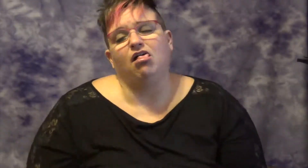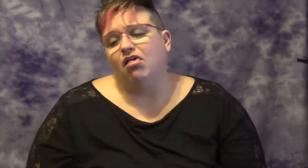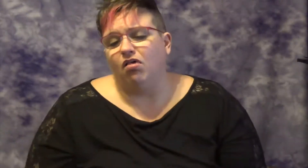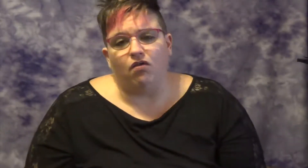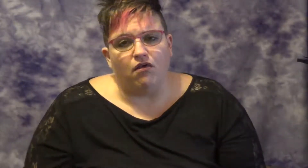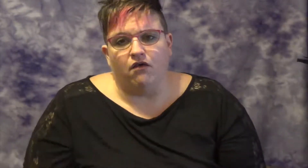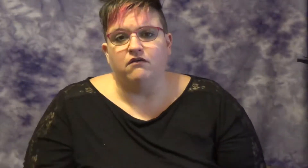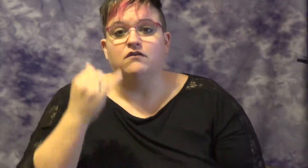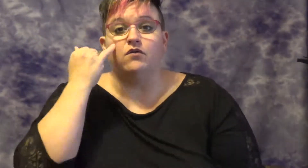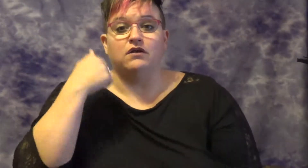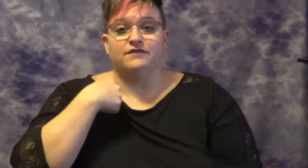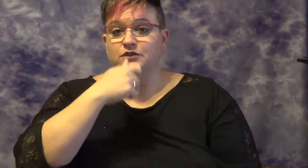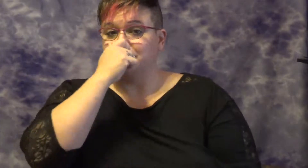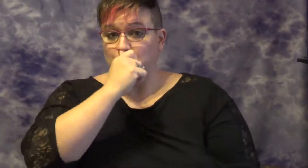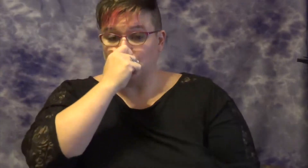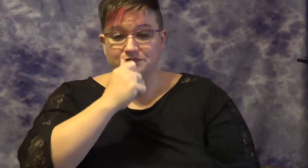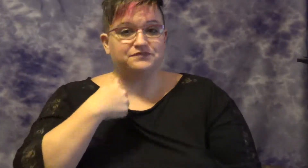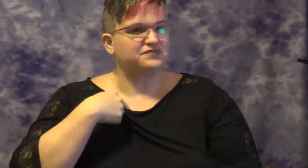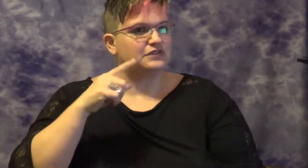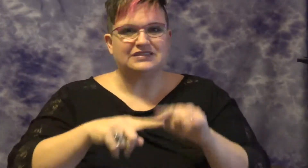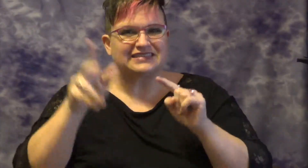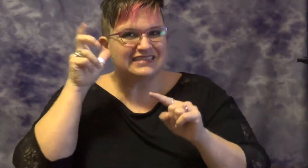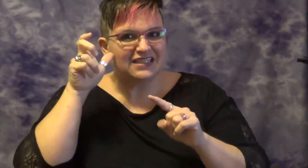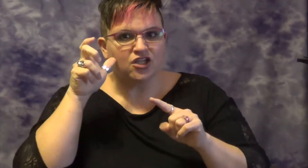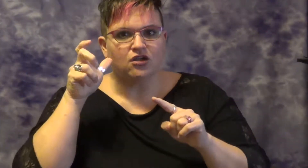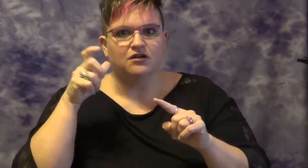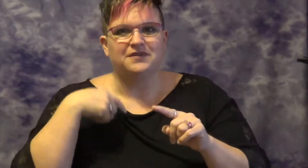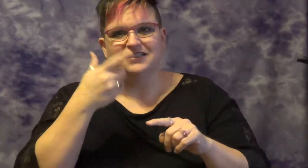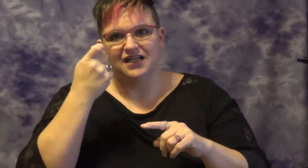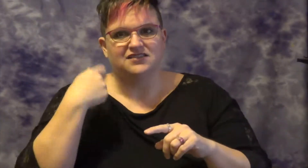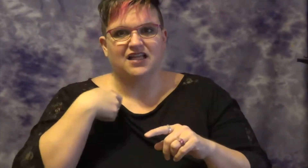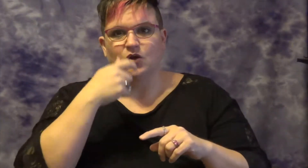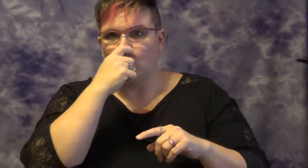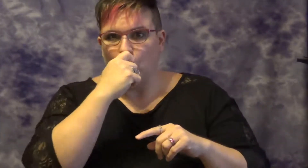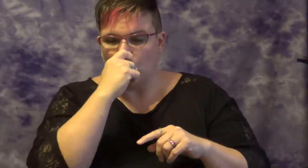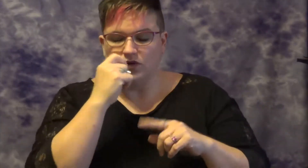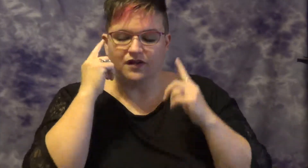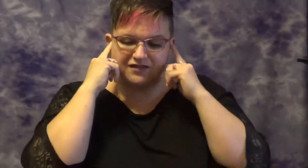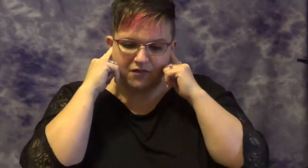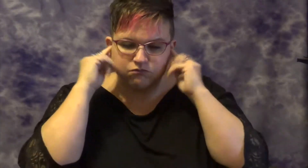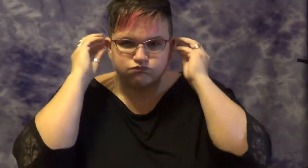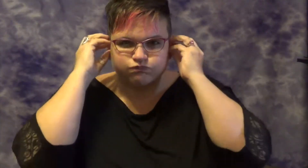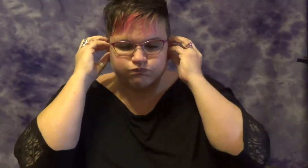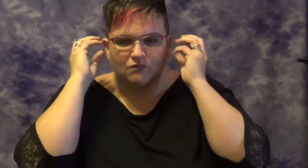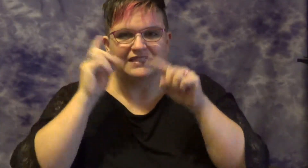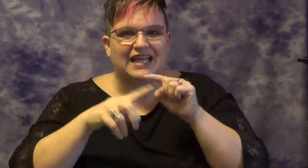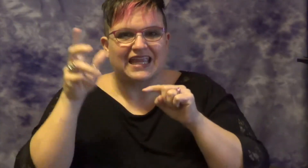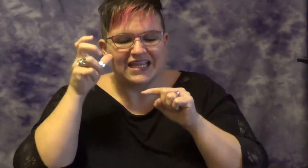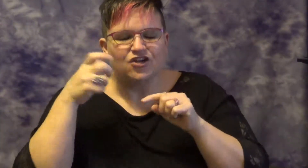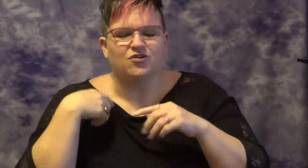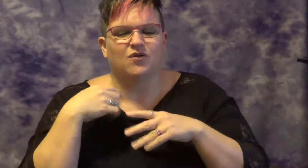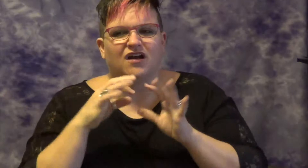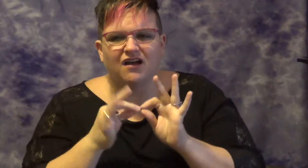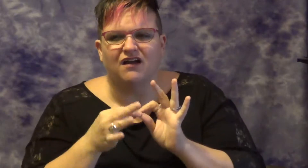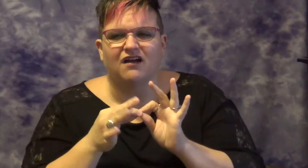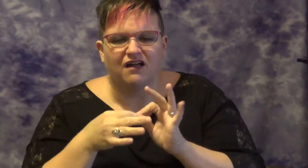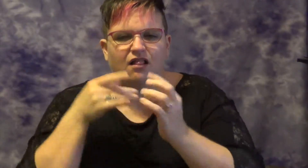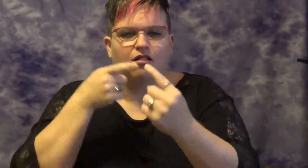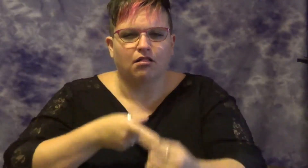just don't feel good. Or if you have a cold and you just can't hear right because your ears are all stuffy and you're